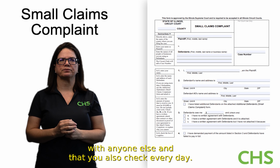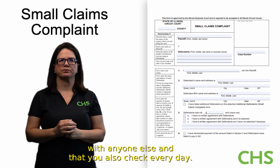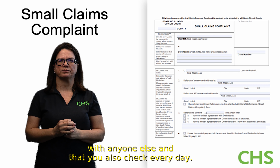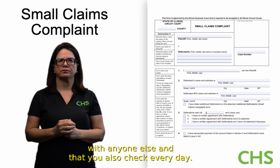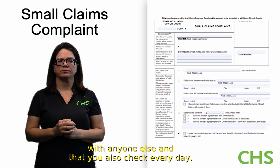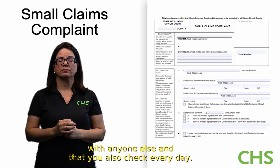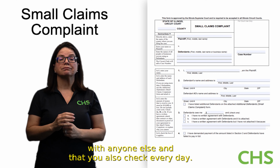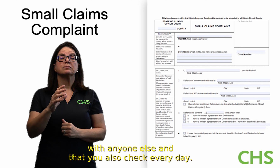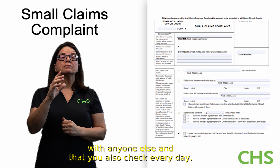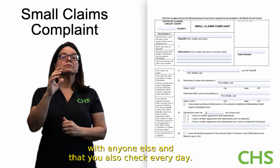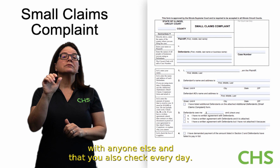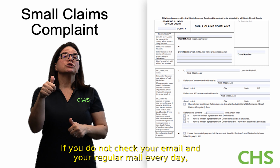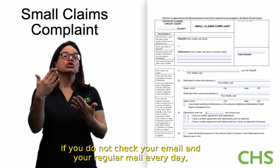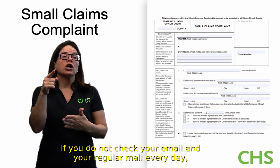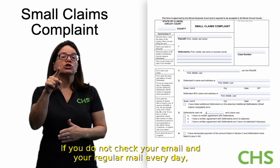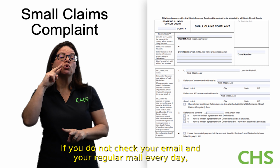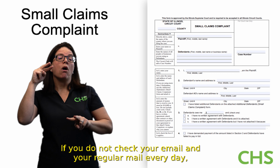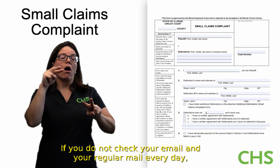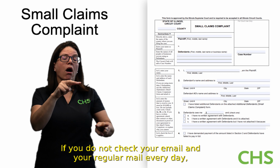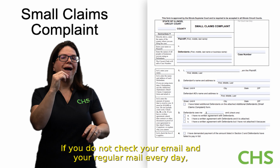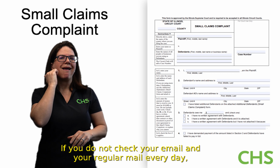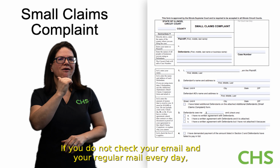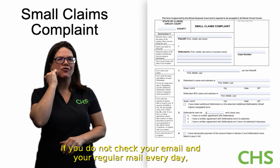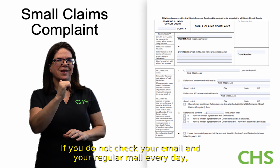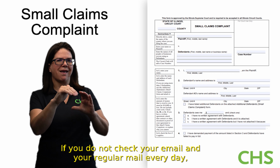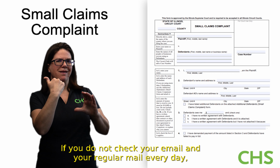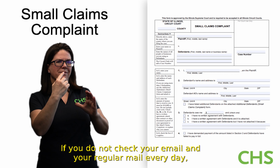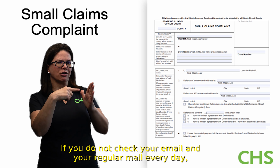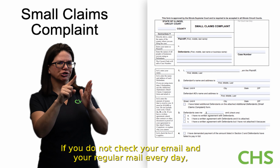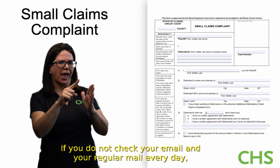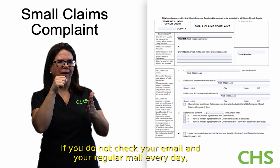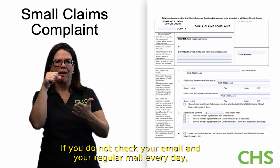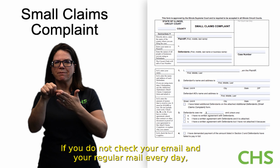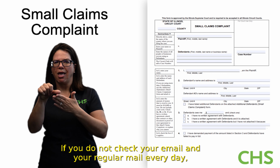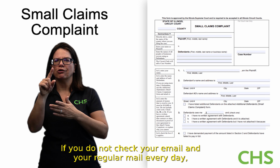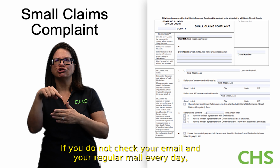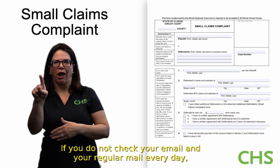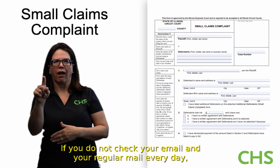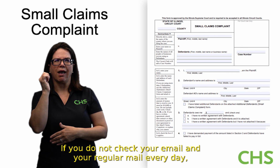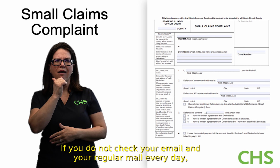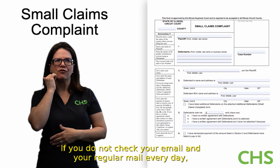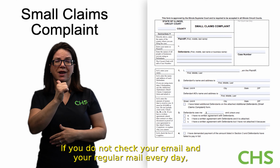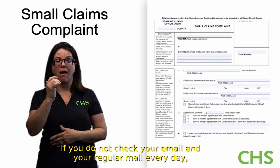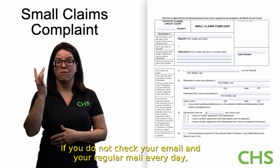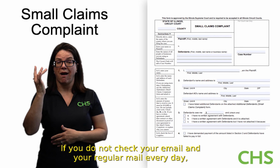day. If you do not check your email and your regular mail every